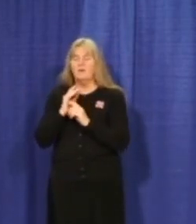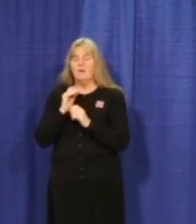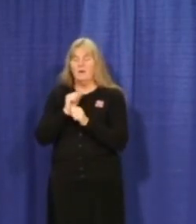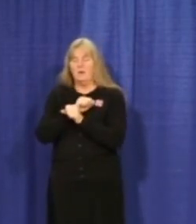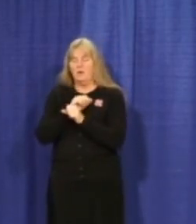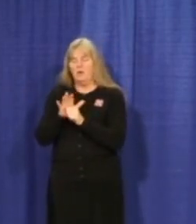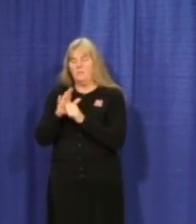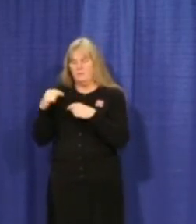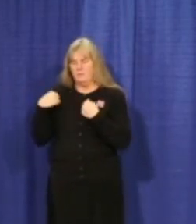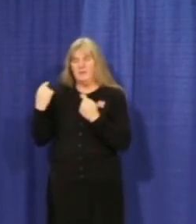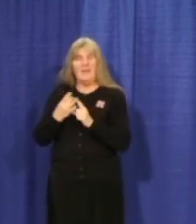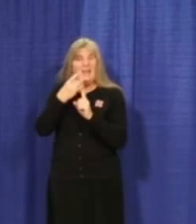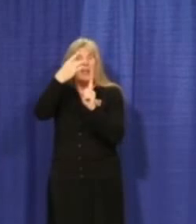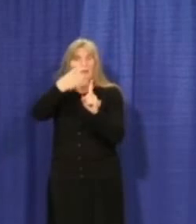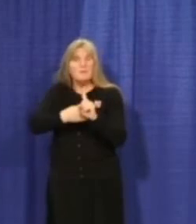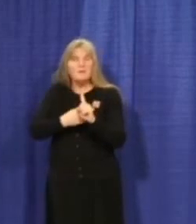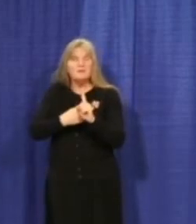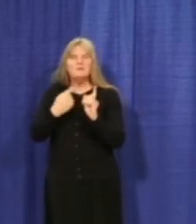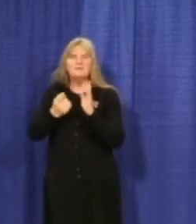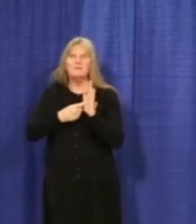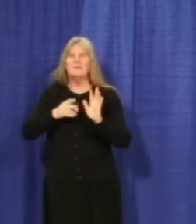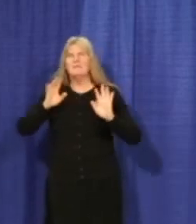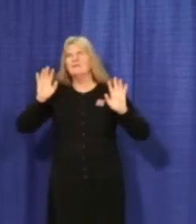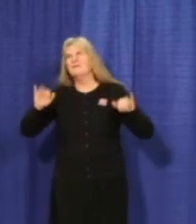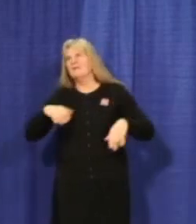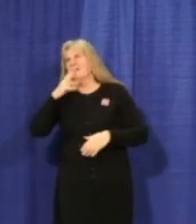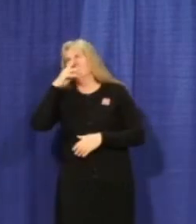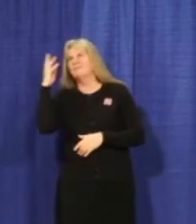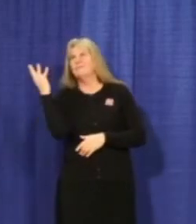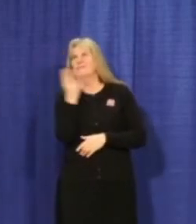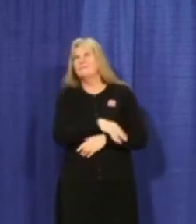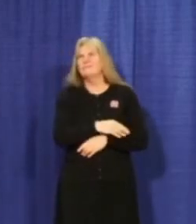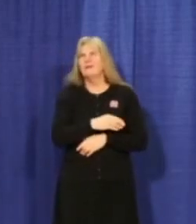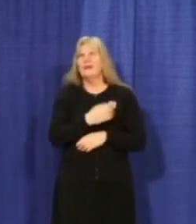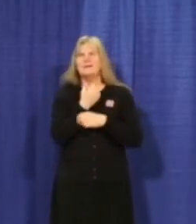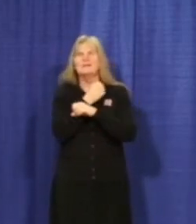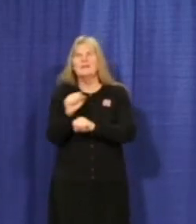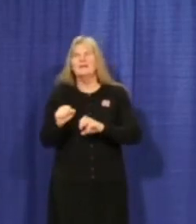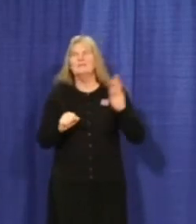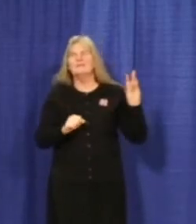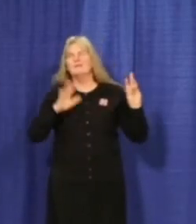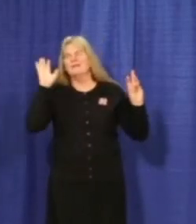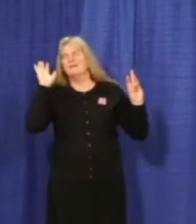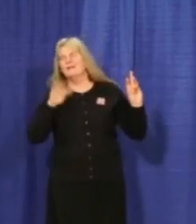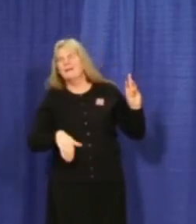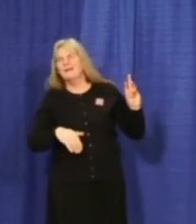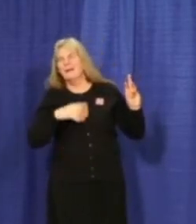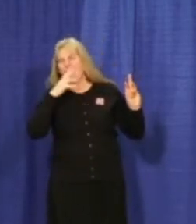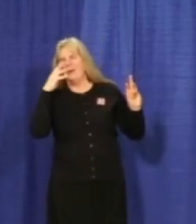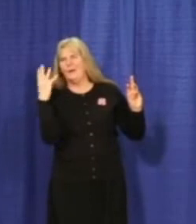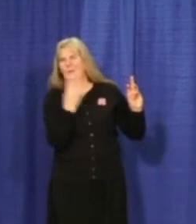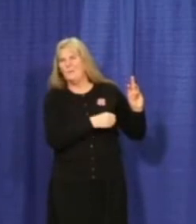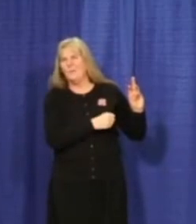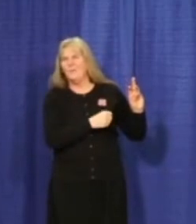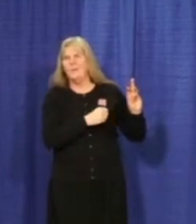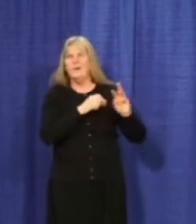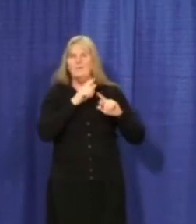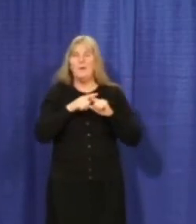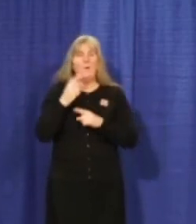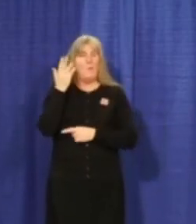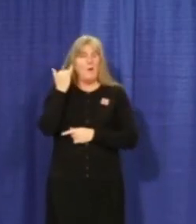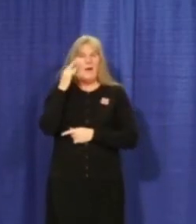and it's easy to forget about the Safe 6 and fall into old habits, especially because we have such a